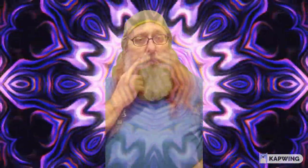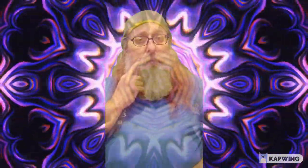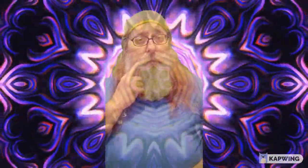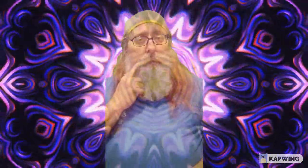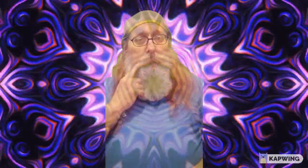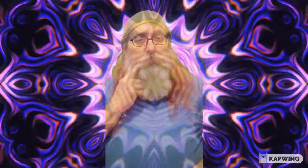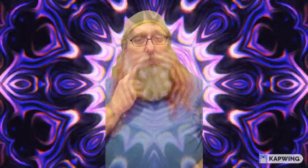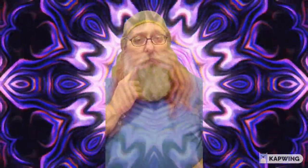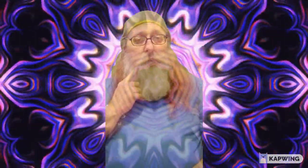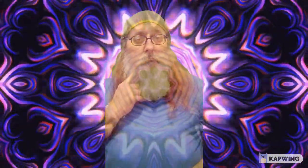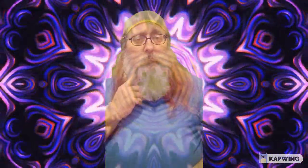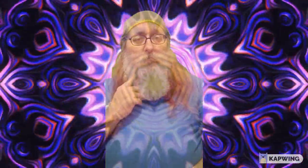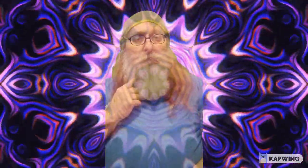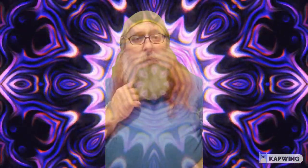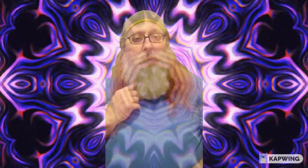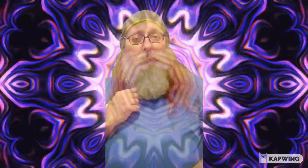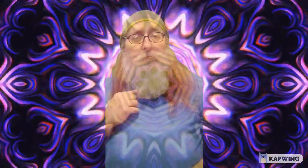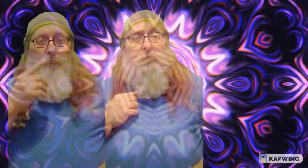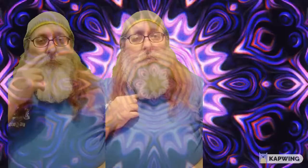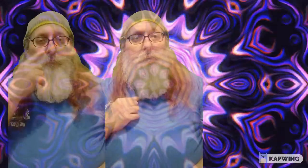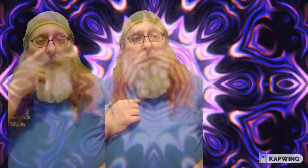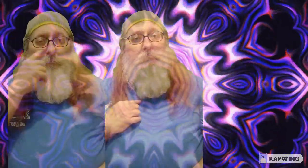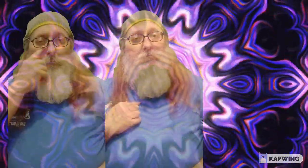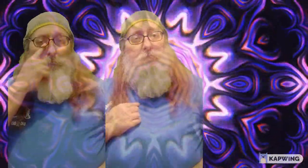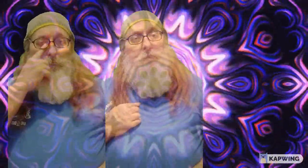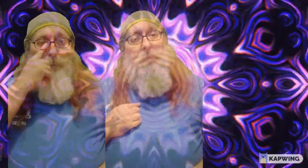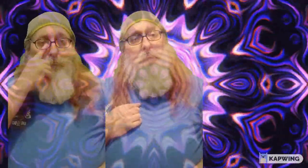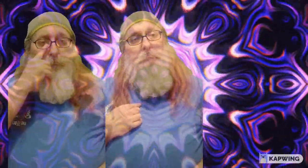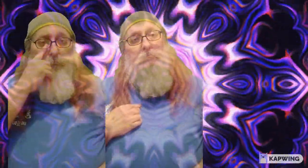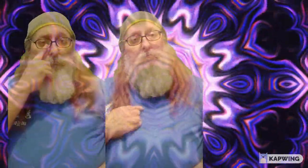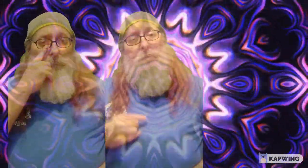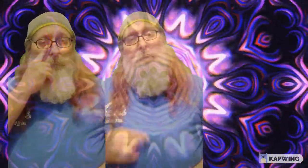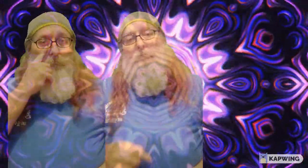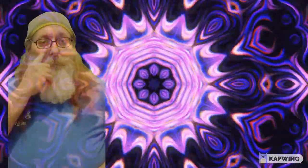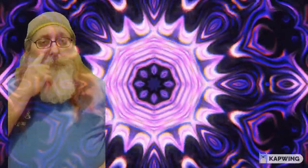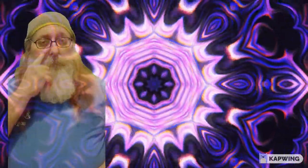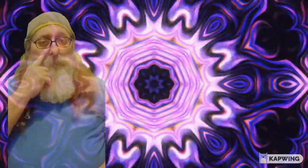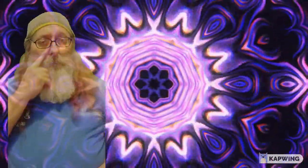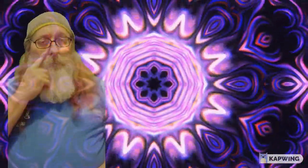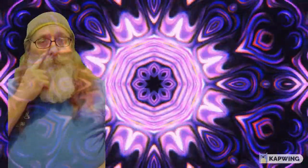I. All those tears I cry.